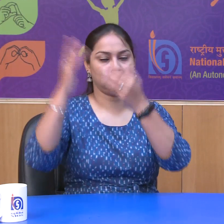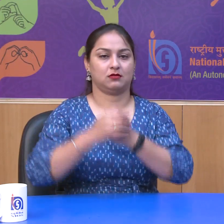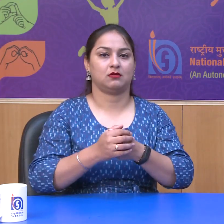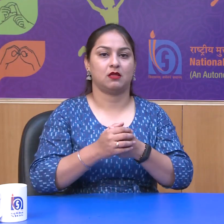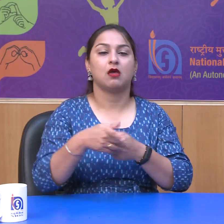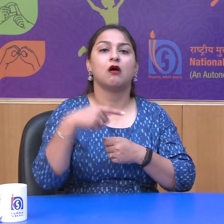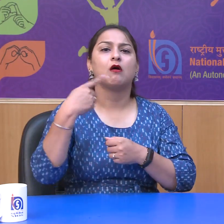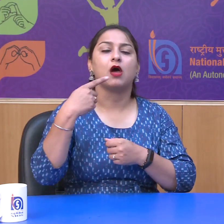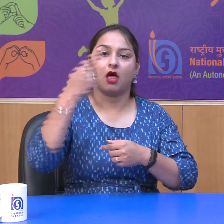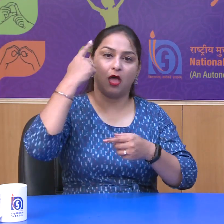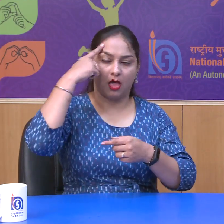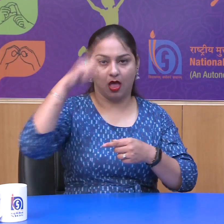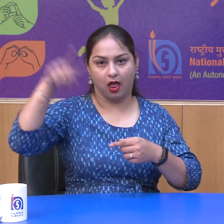India.